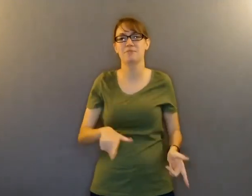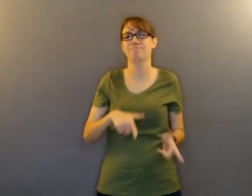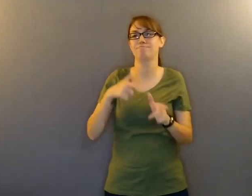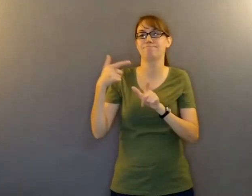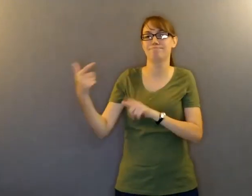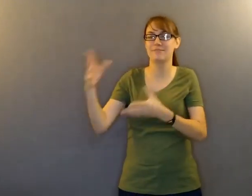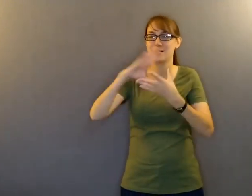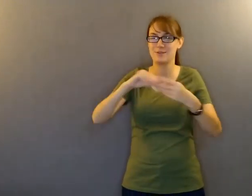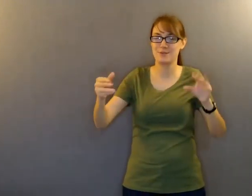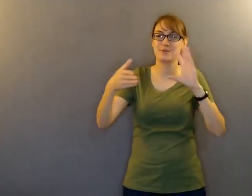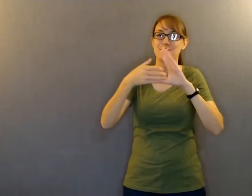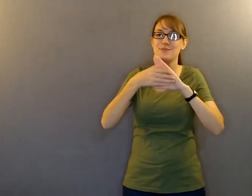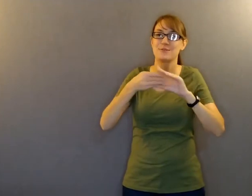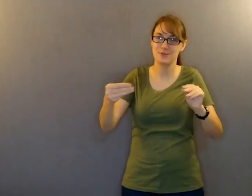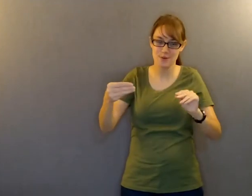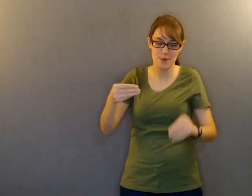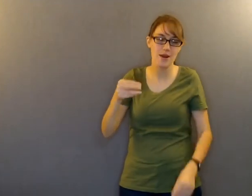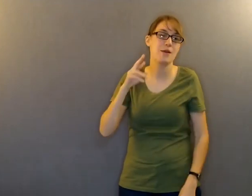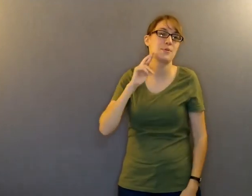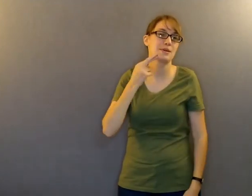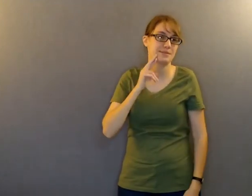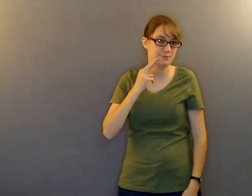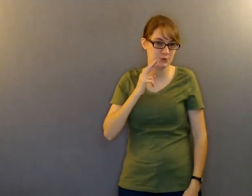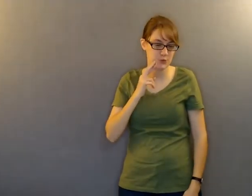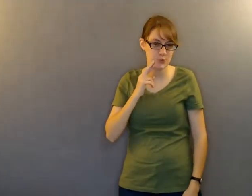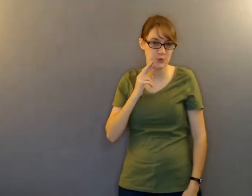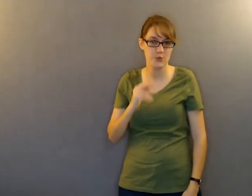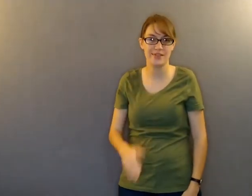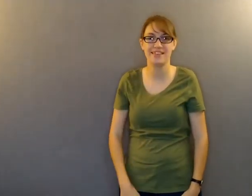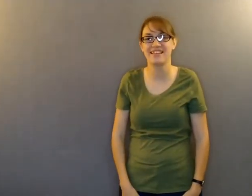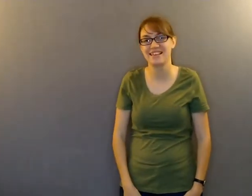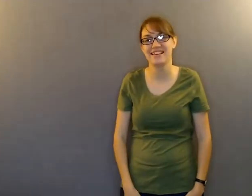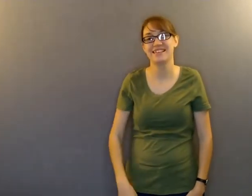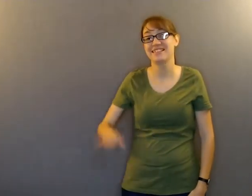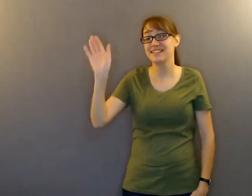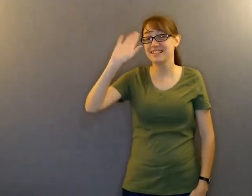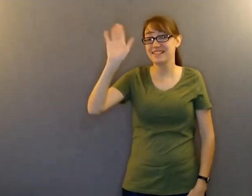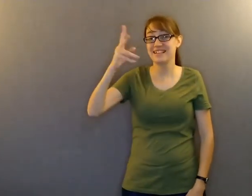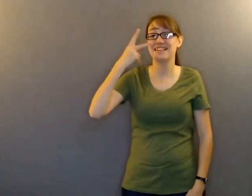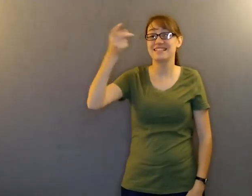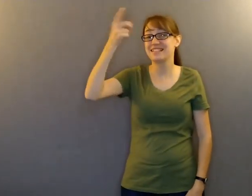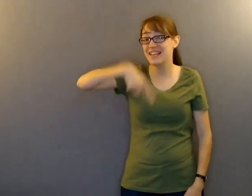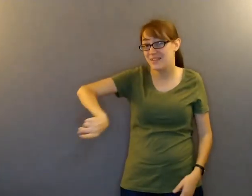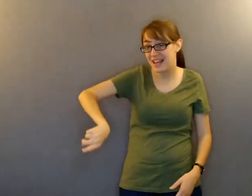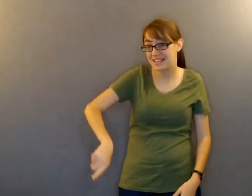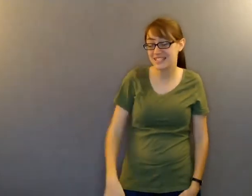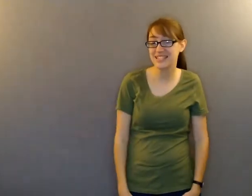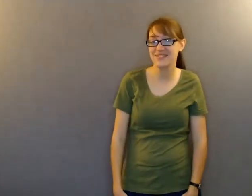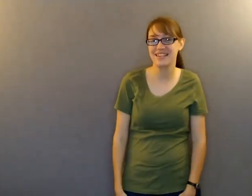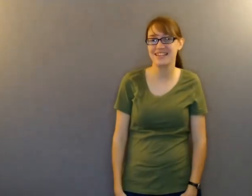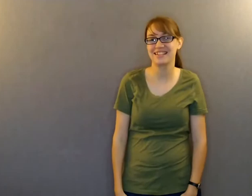All right, thank you. Now I'm going to give on the story to Miss Ruth. Bye. See you next week.